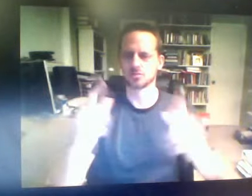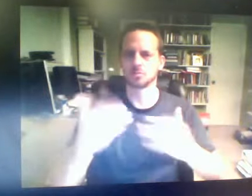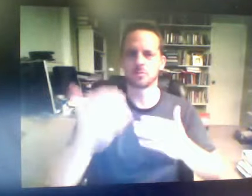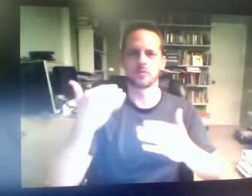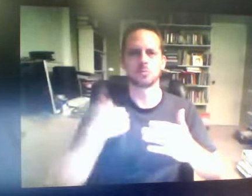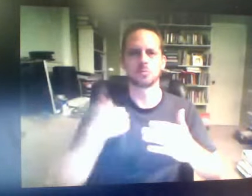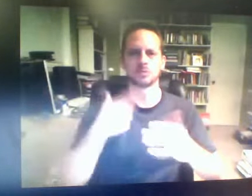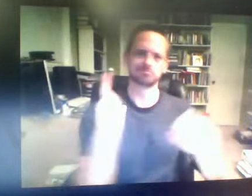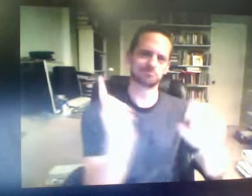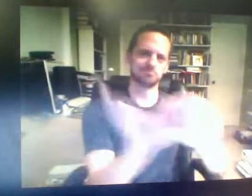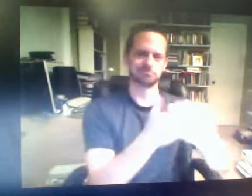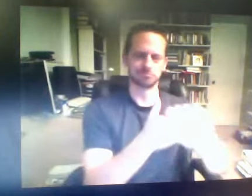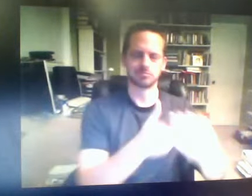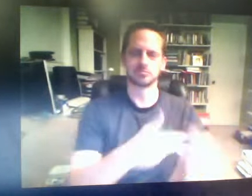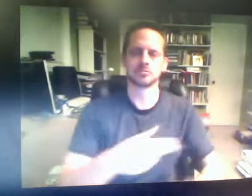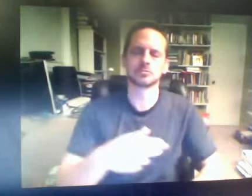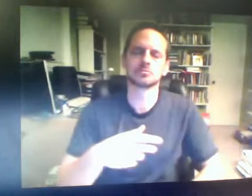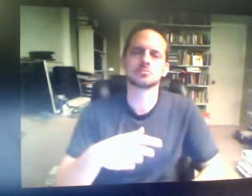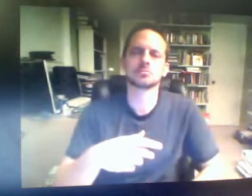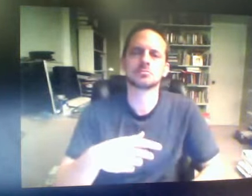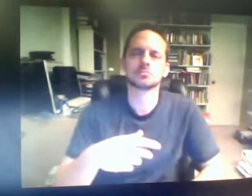I want to show you guys something. Before we get started,